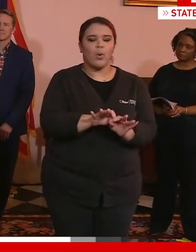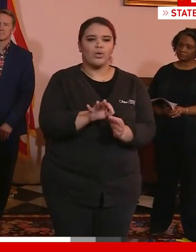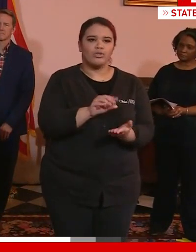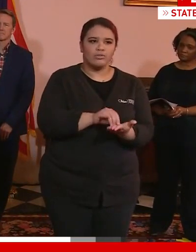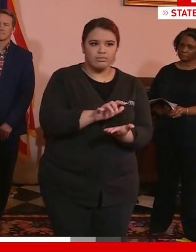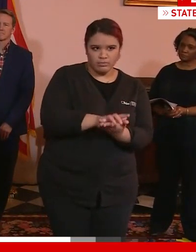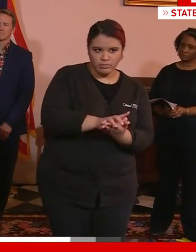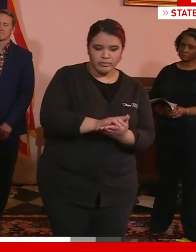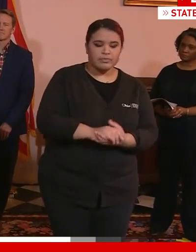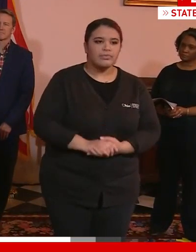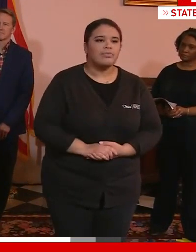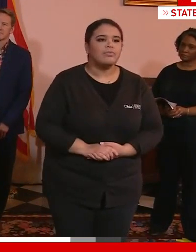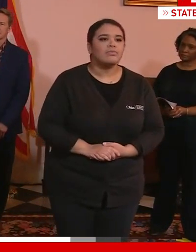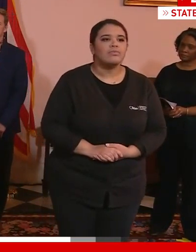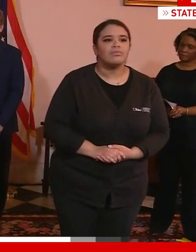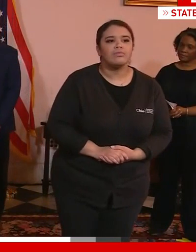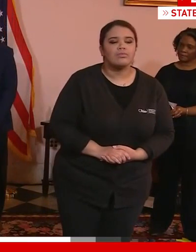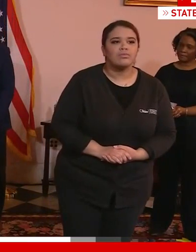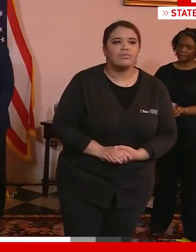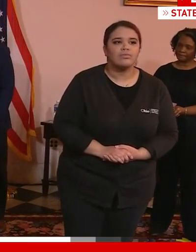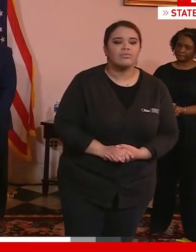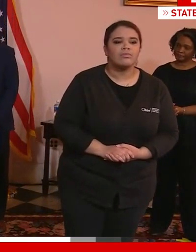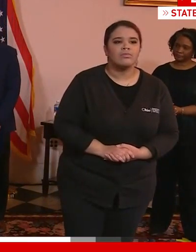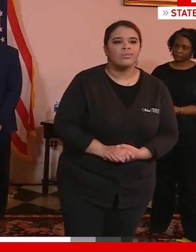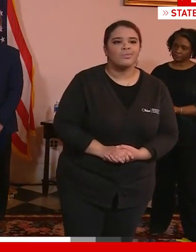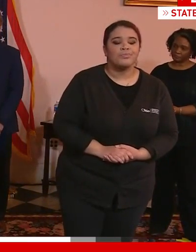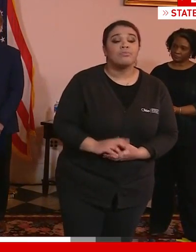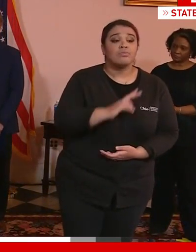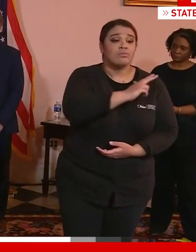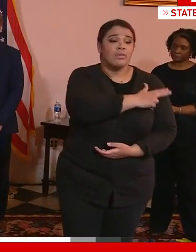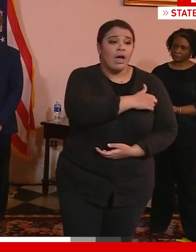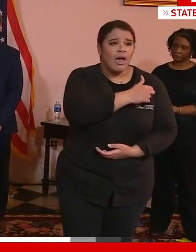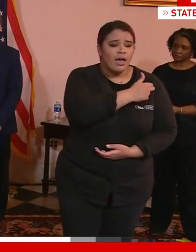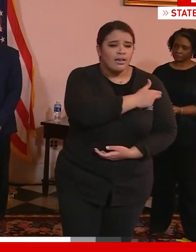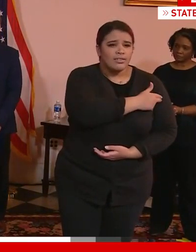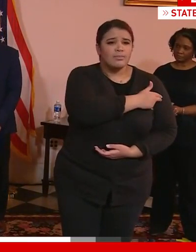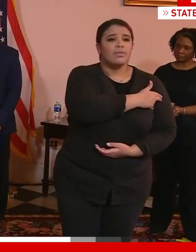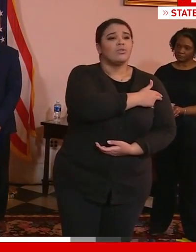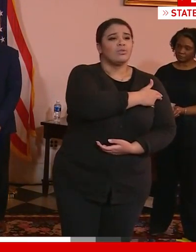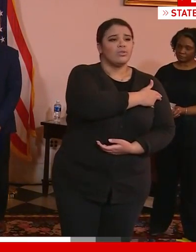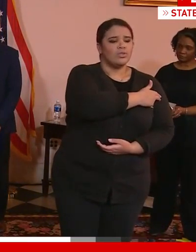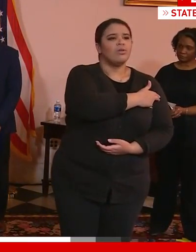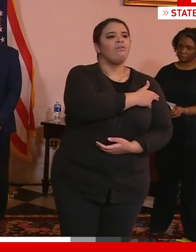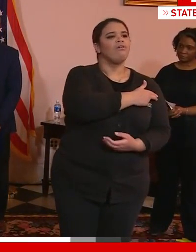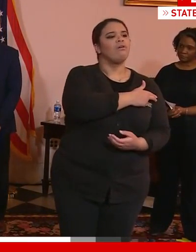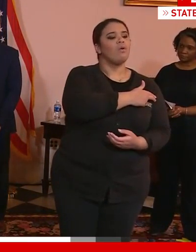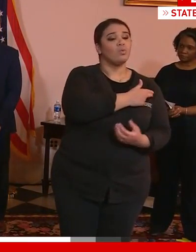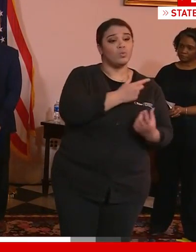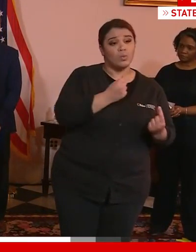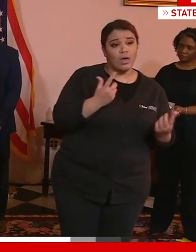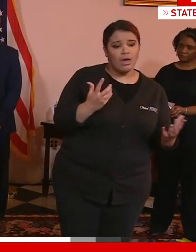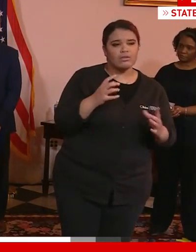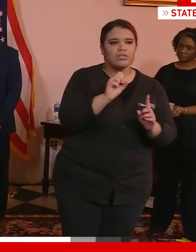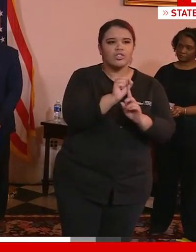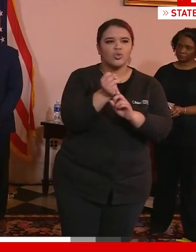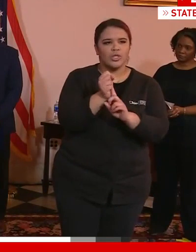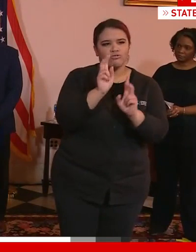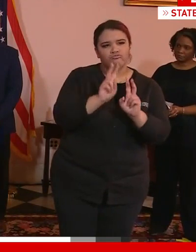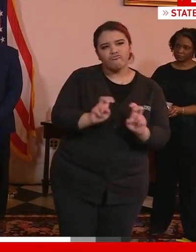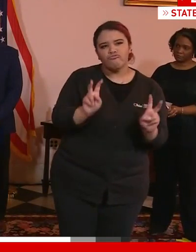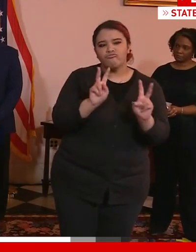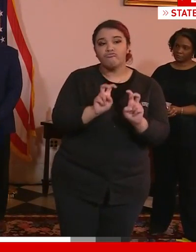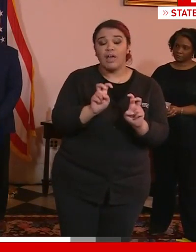regularly evaluate situations and contingency plans, because unique situations, if you just think